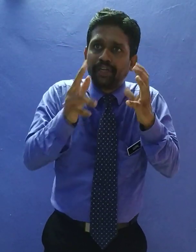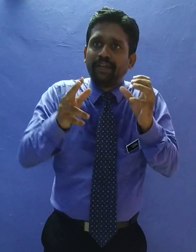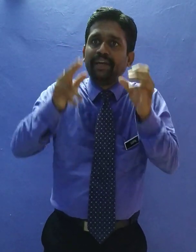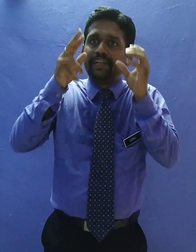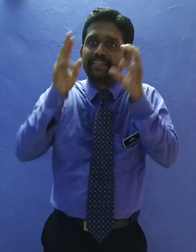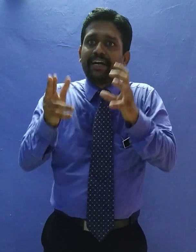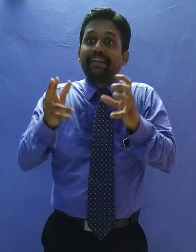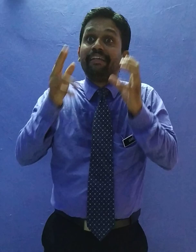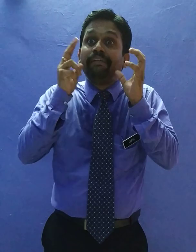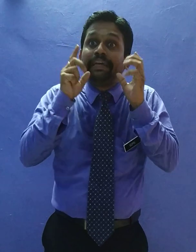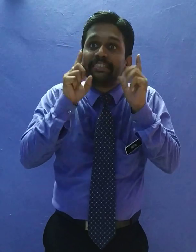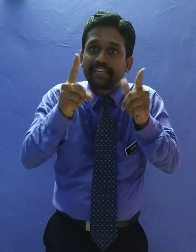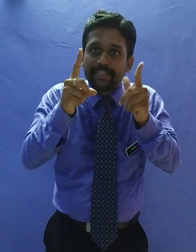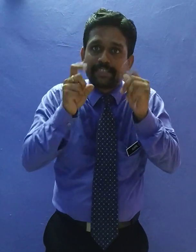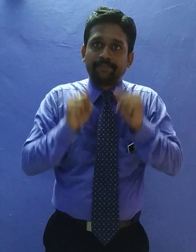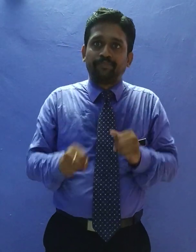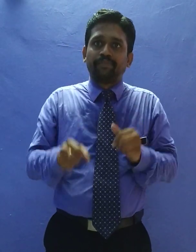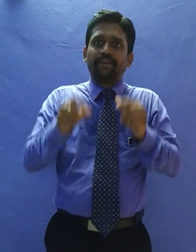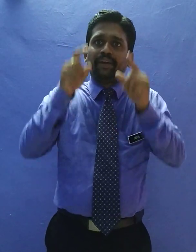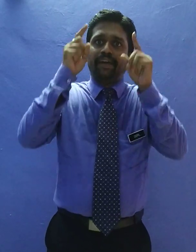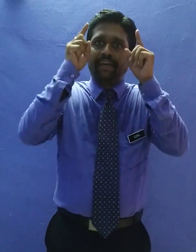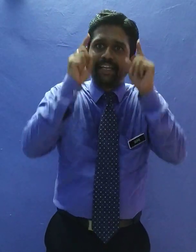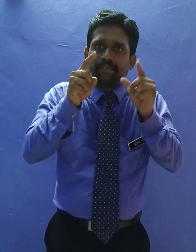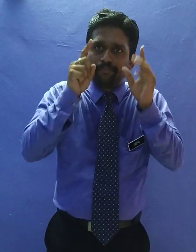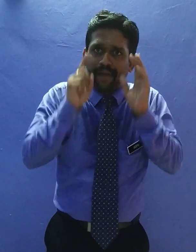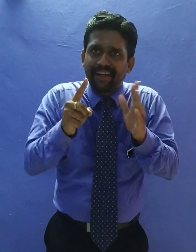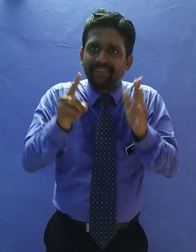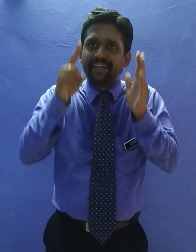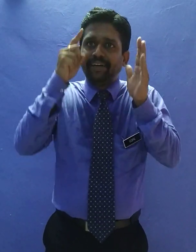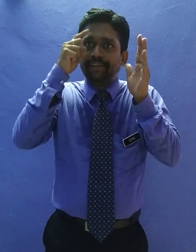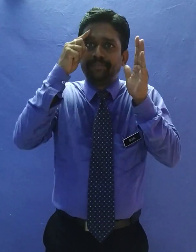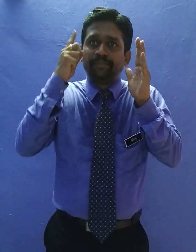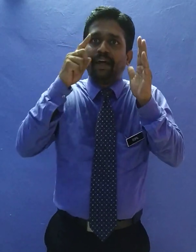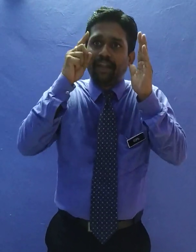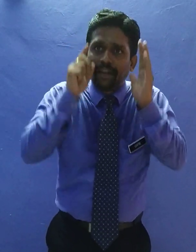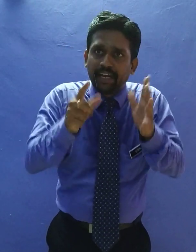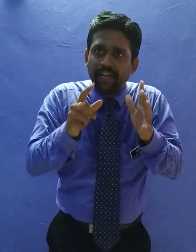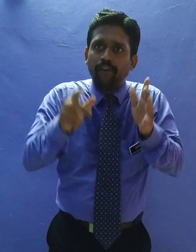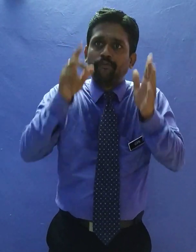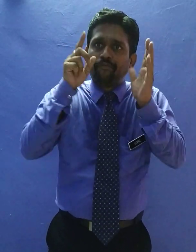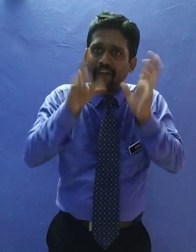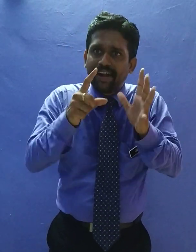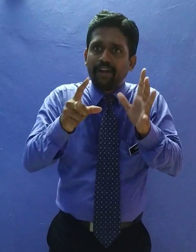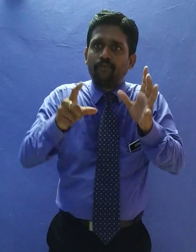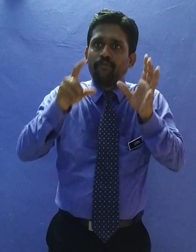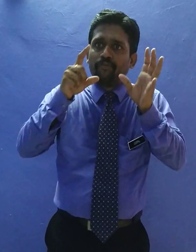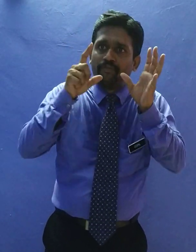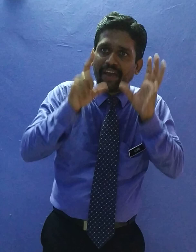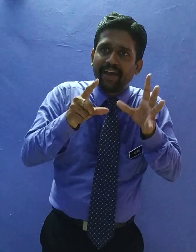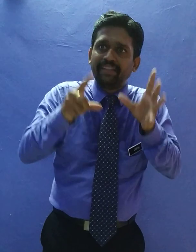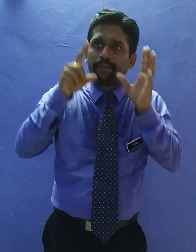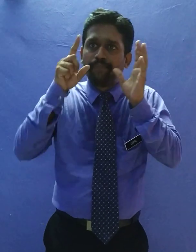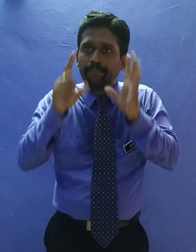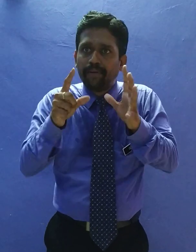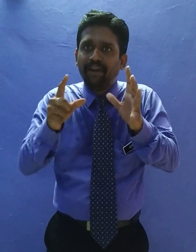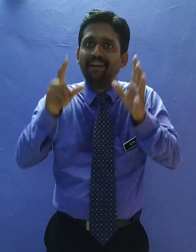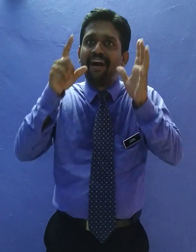students in their learning skills. It made the learning fun where the people